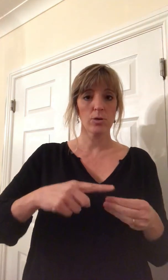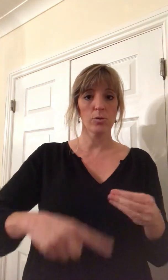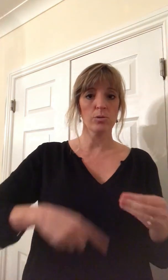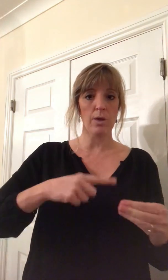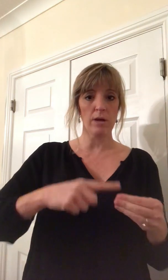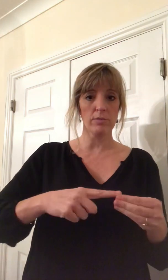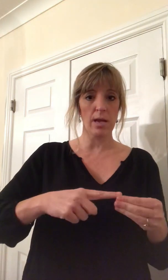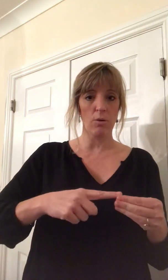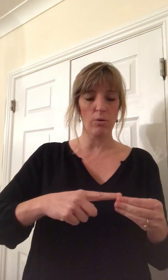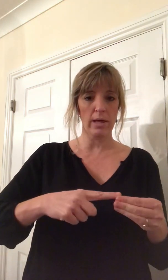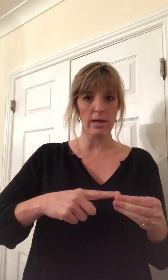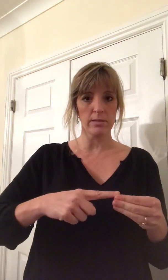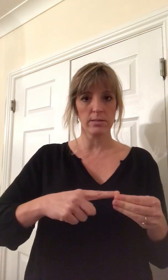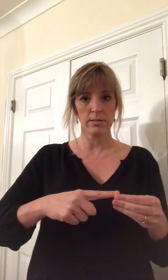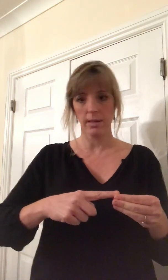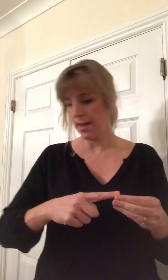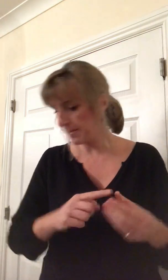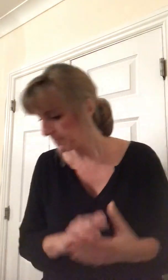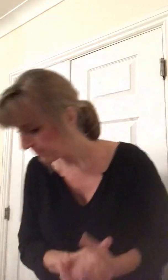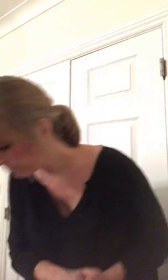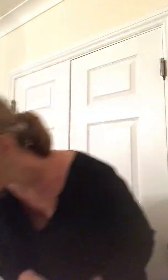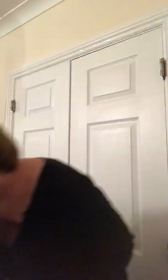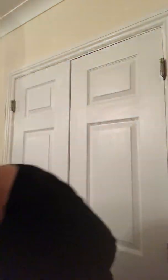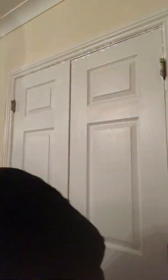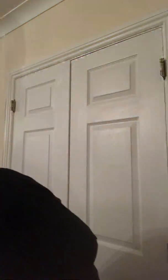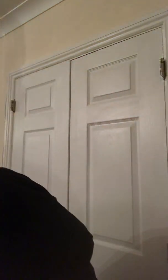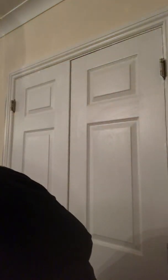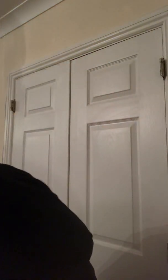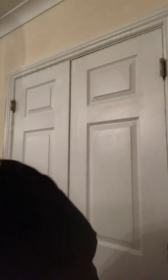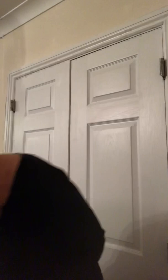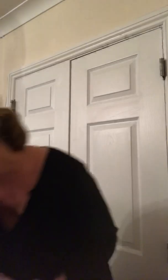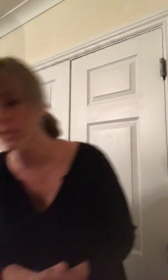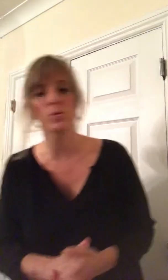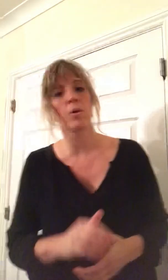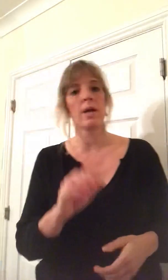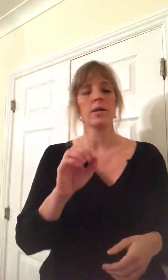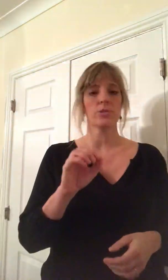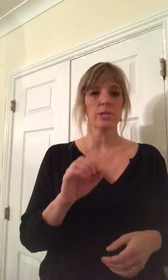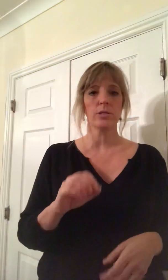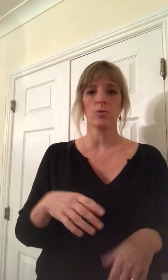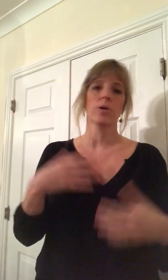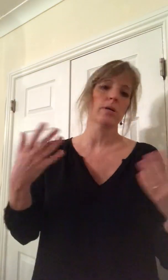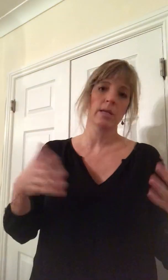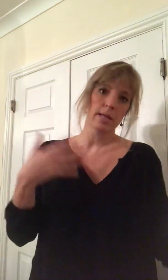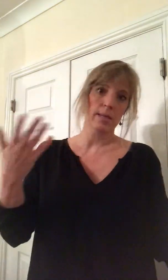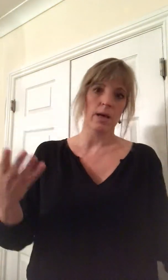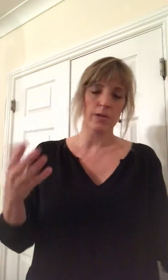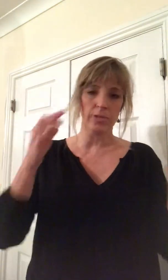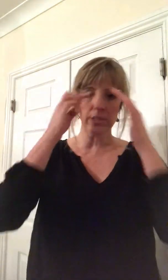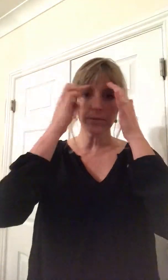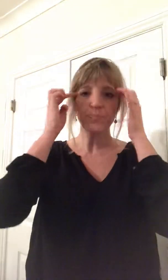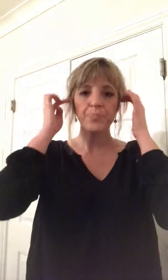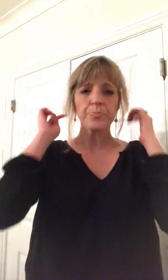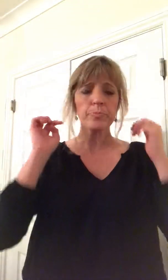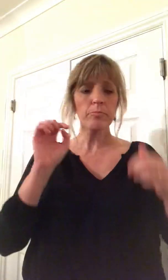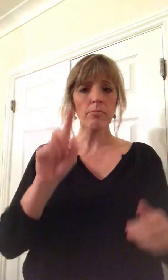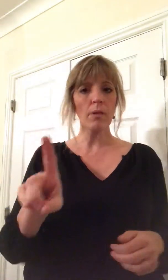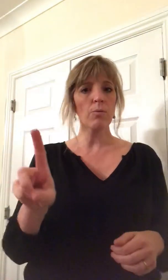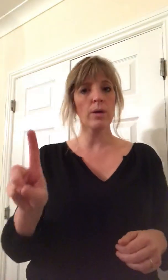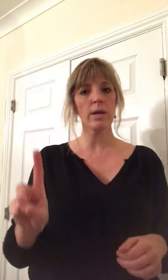goes around that whole hand, okay? The next one is 100 or any of the hundreds.